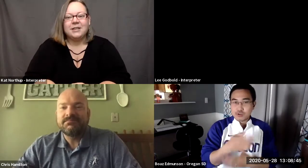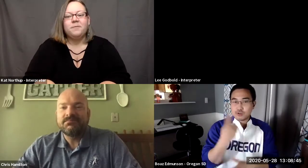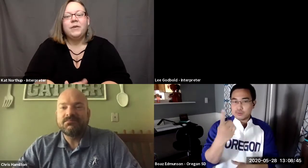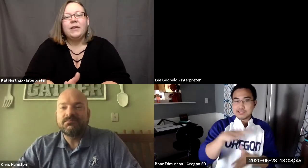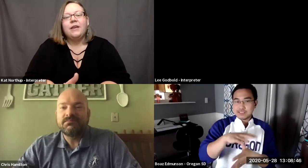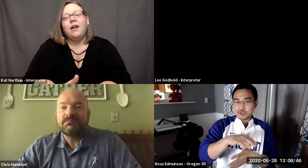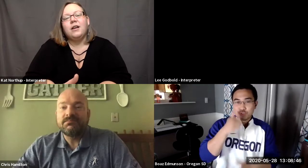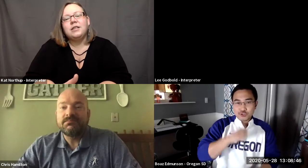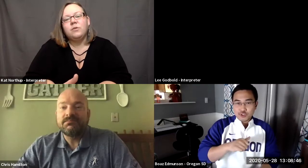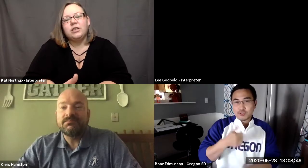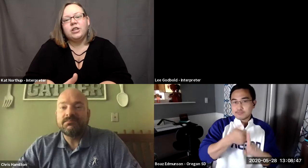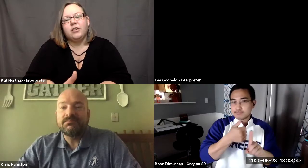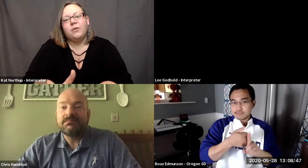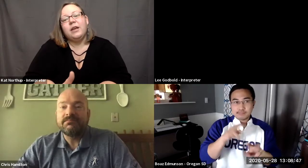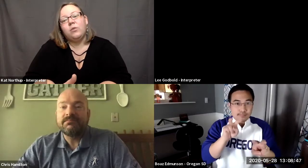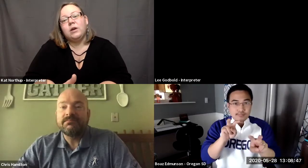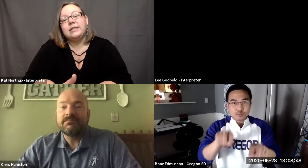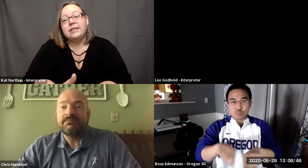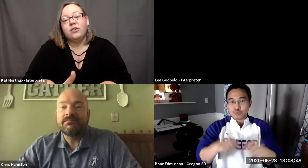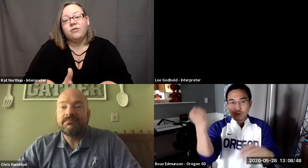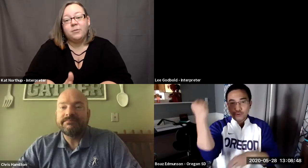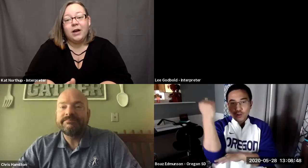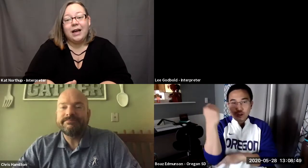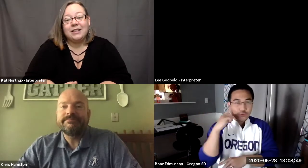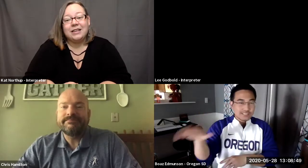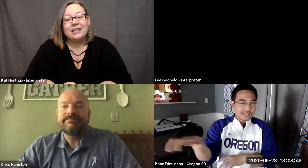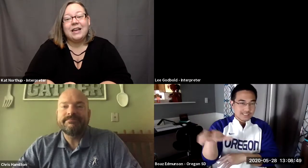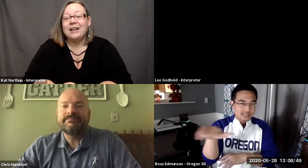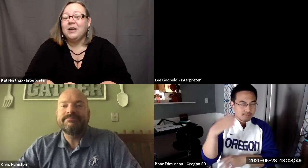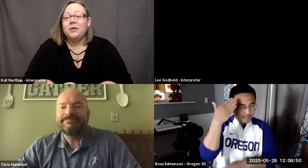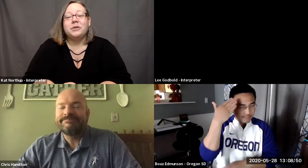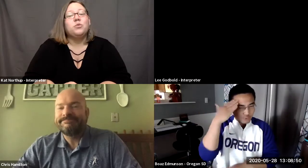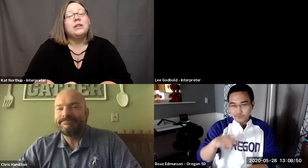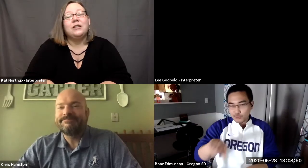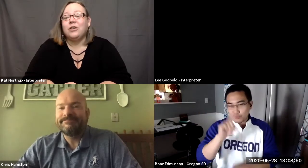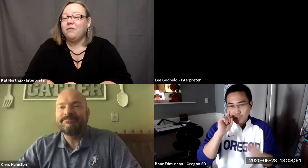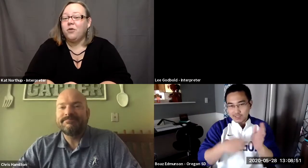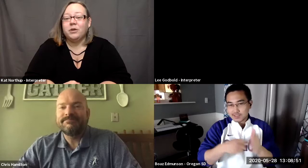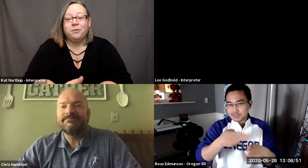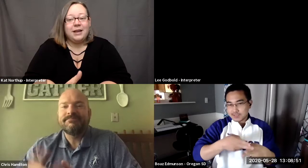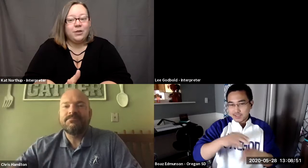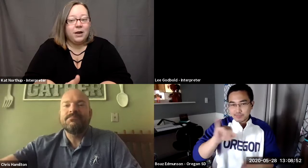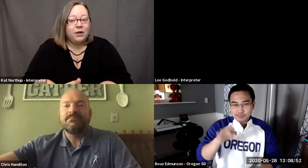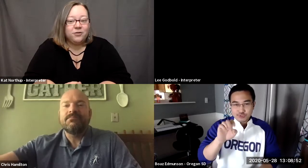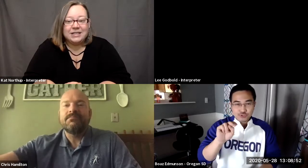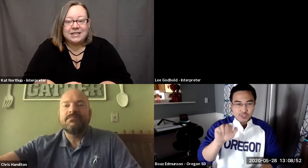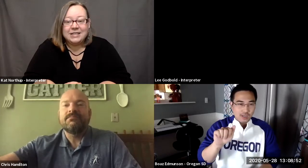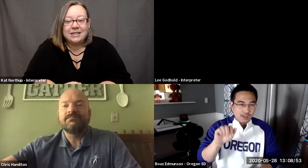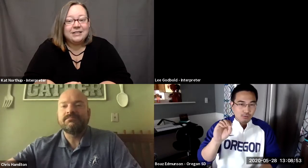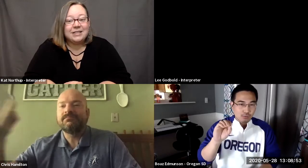time. I did want to share that we had one senior female athlete that was really looking forward to breaking the record for